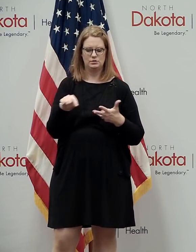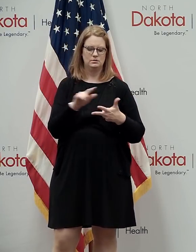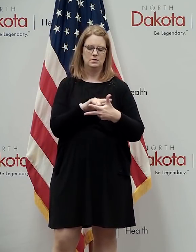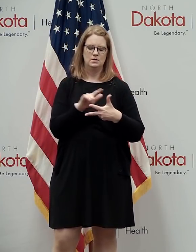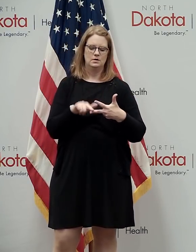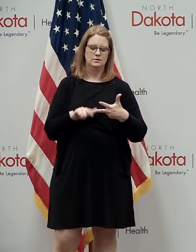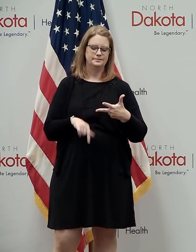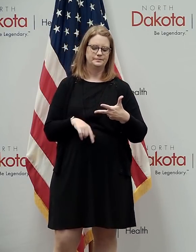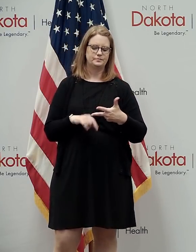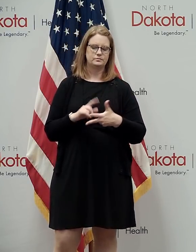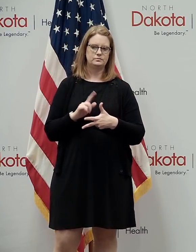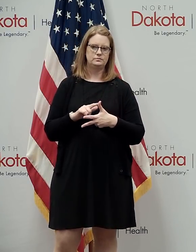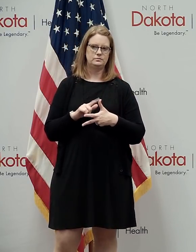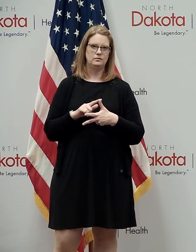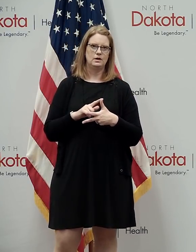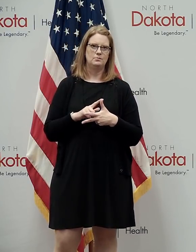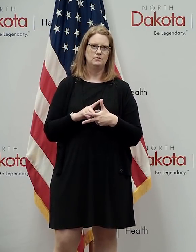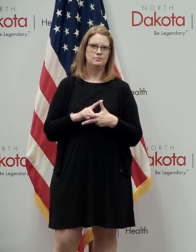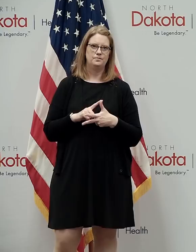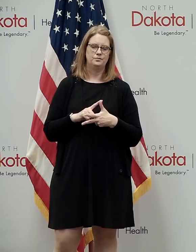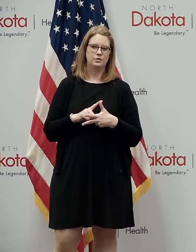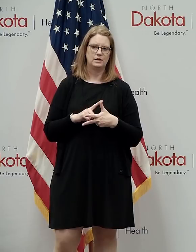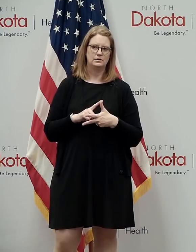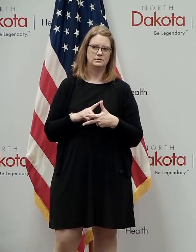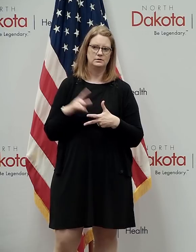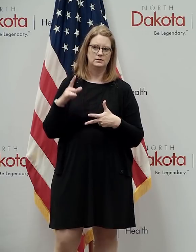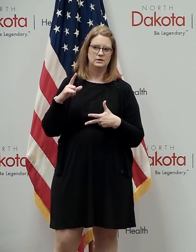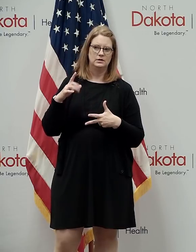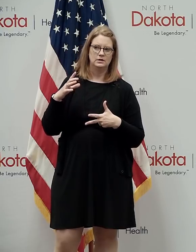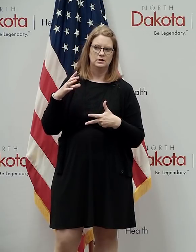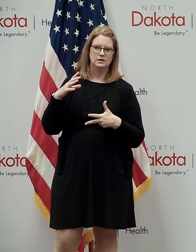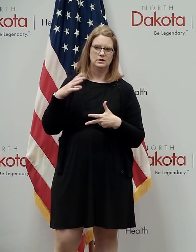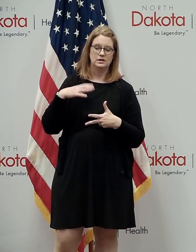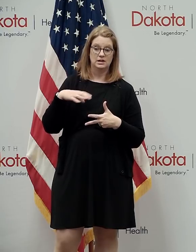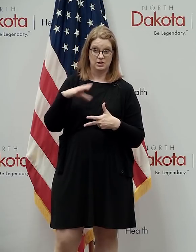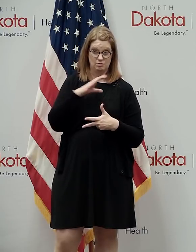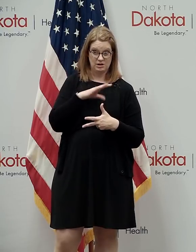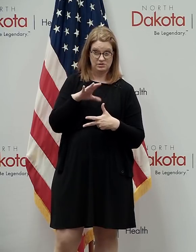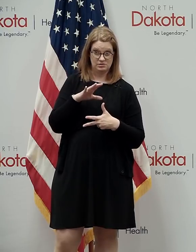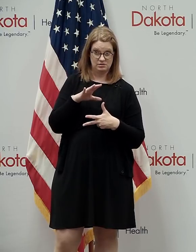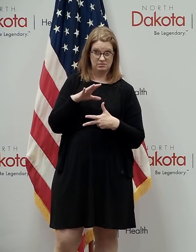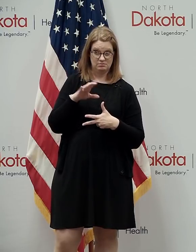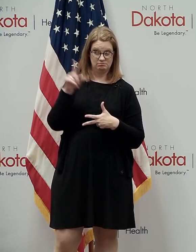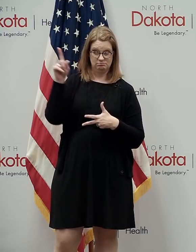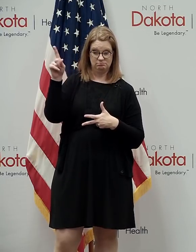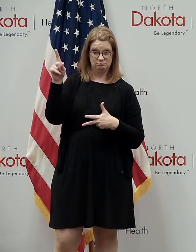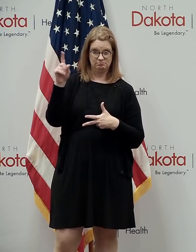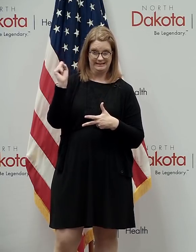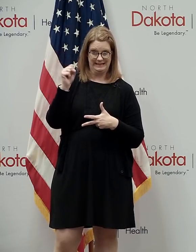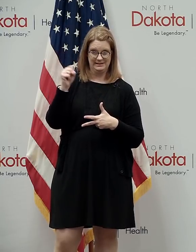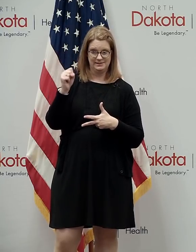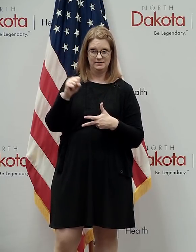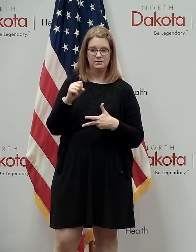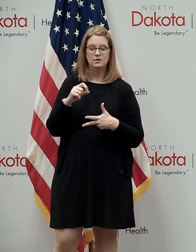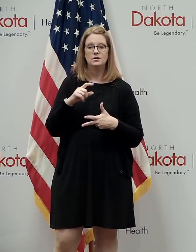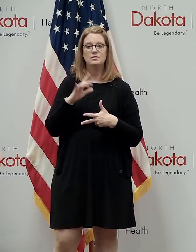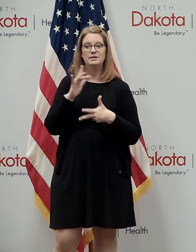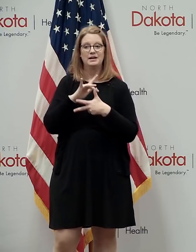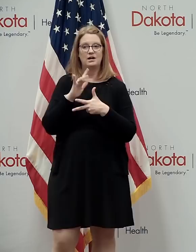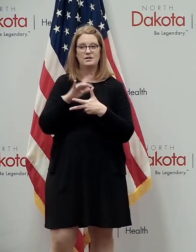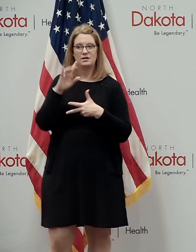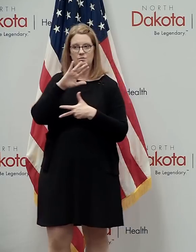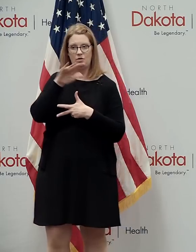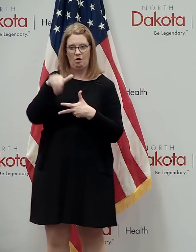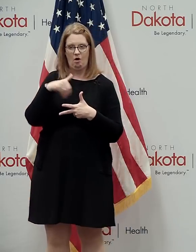with our congressional delegation in D.C.? Absolutely, yes, we are. I've been in contact with all of